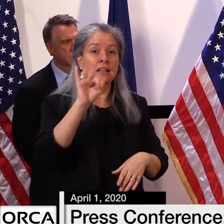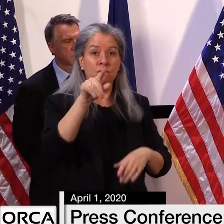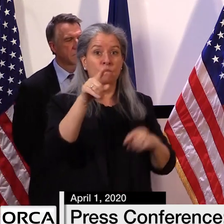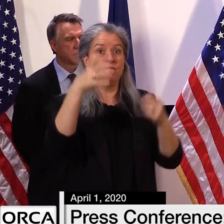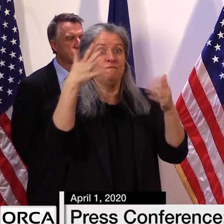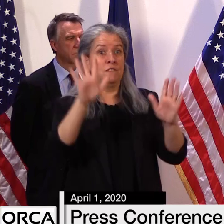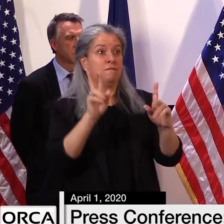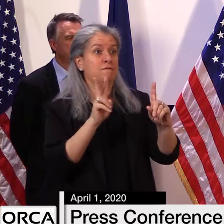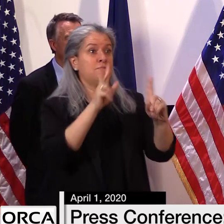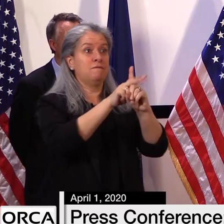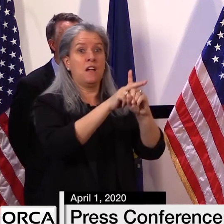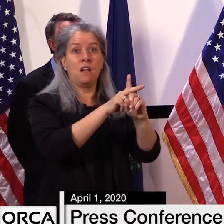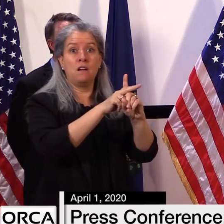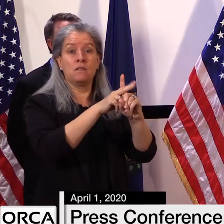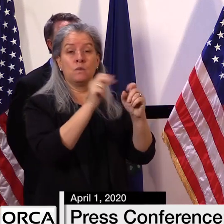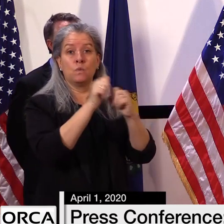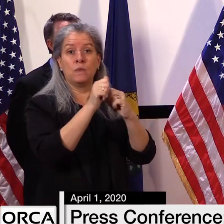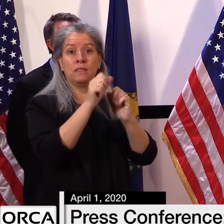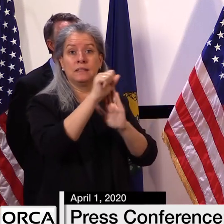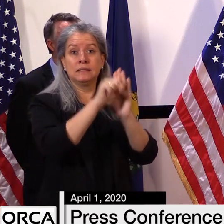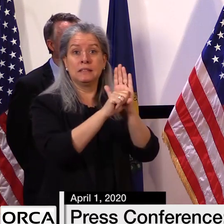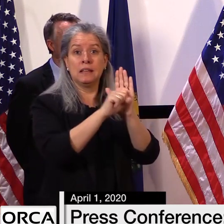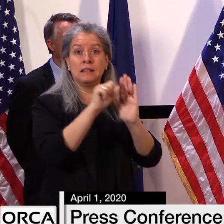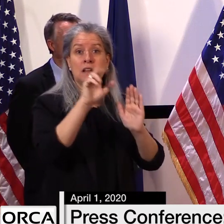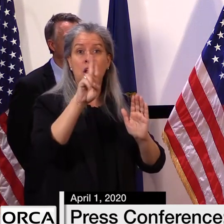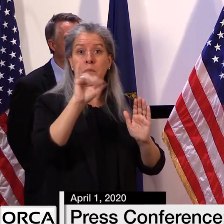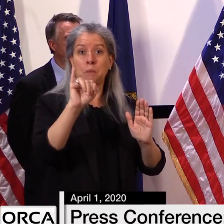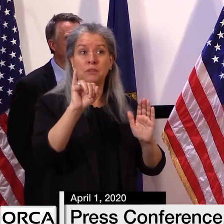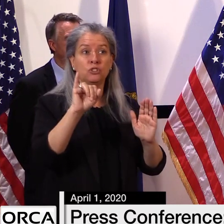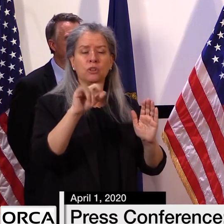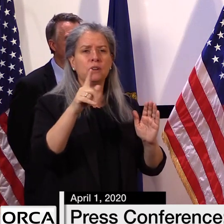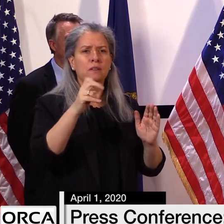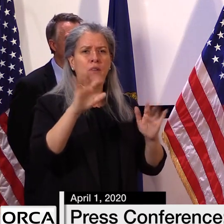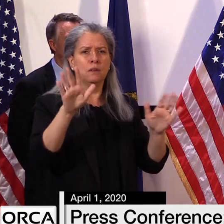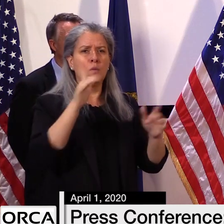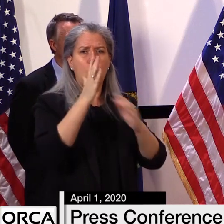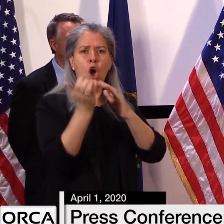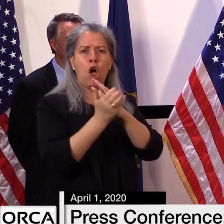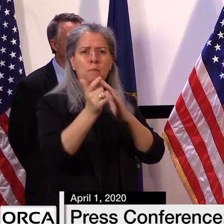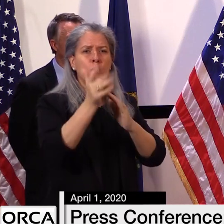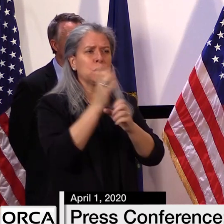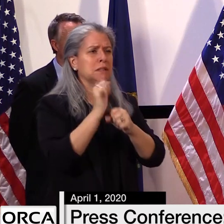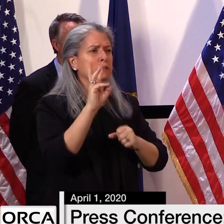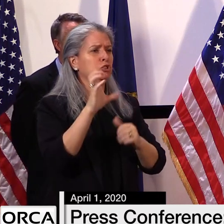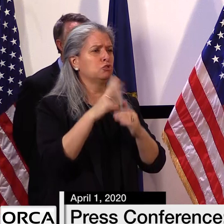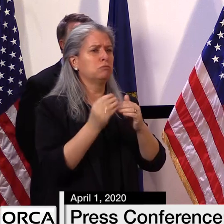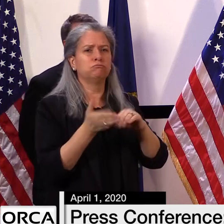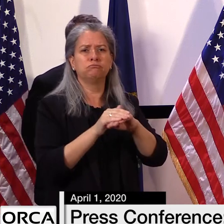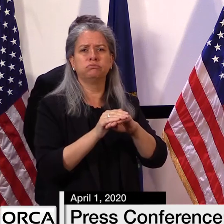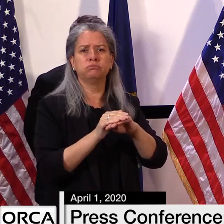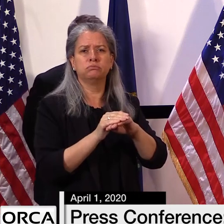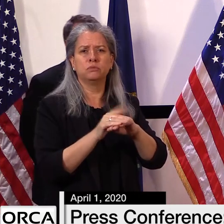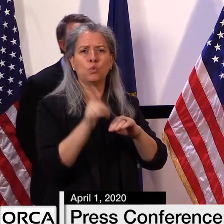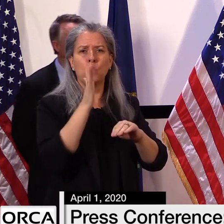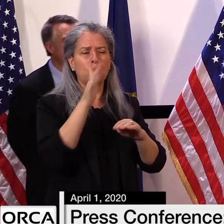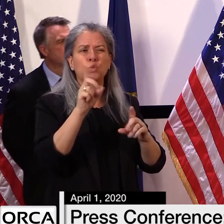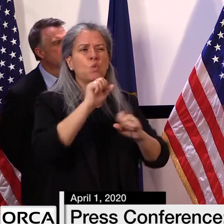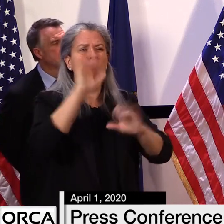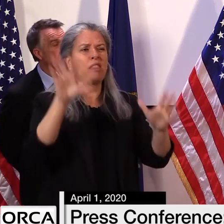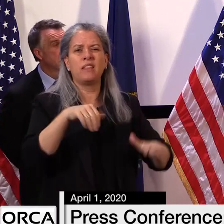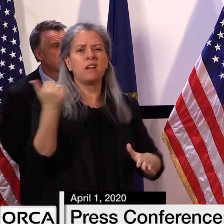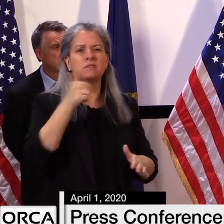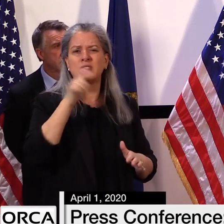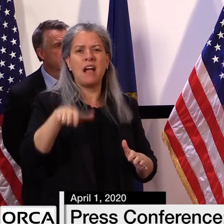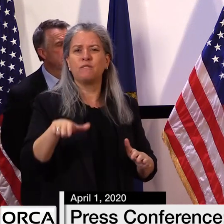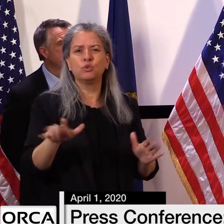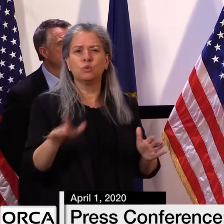the department, there's nothing more you need to do. That $600 will be automatically added to your claim when you file for